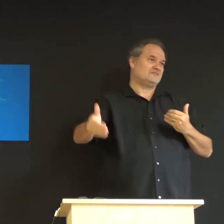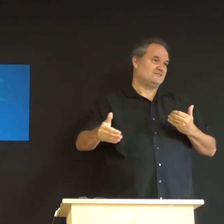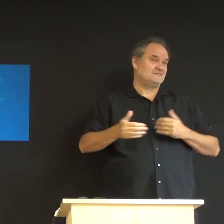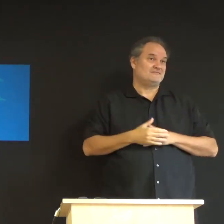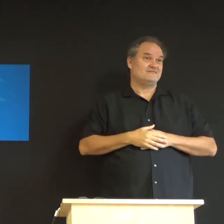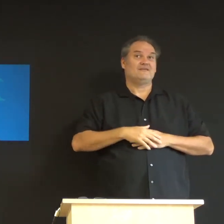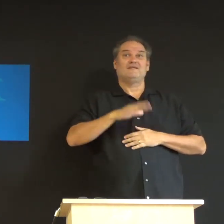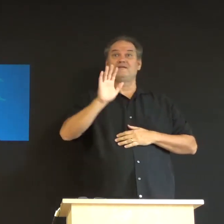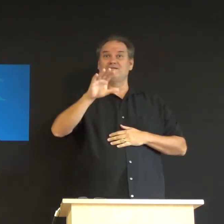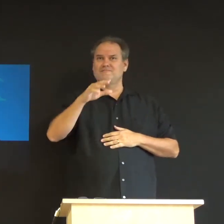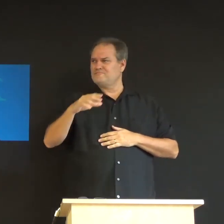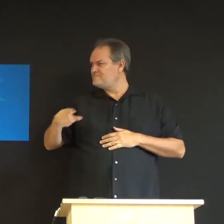neighbor.